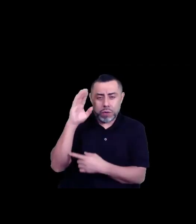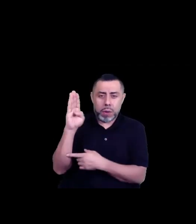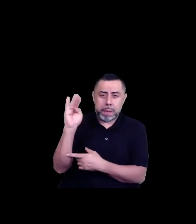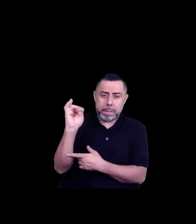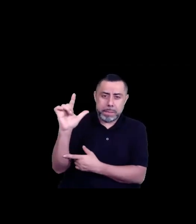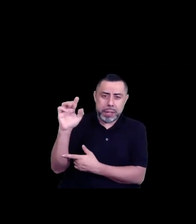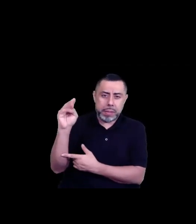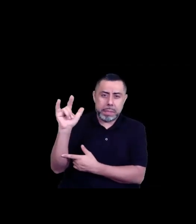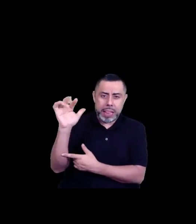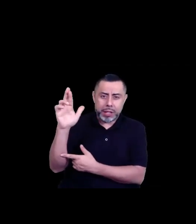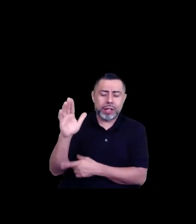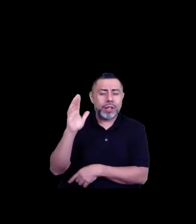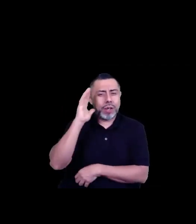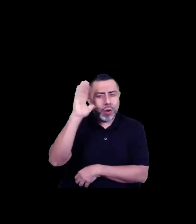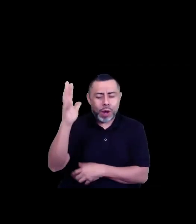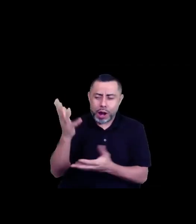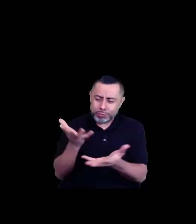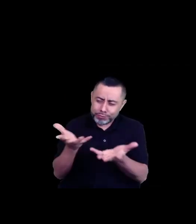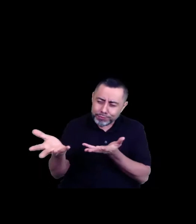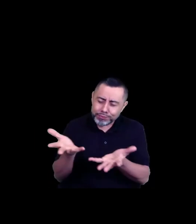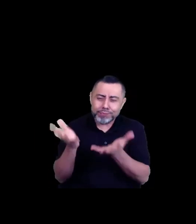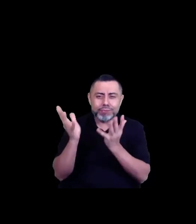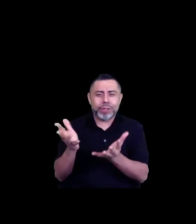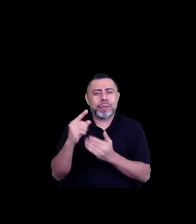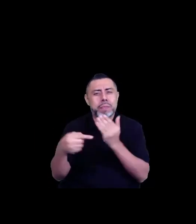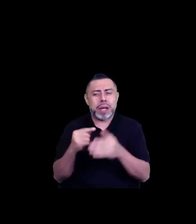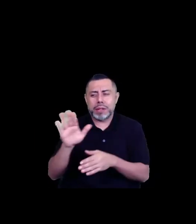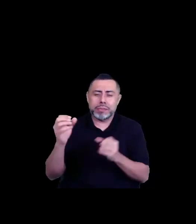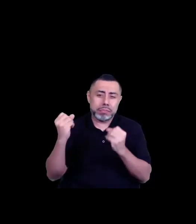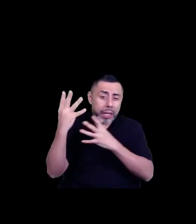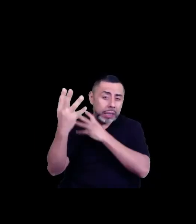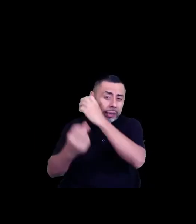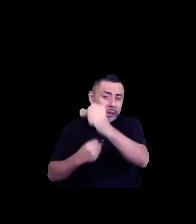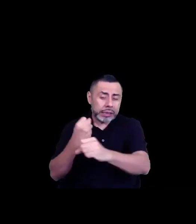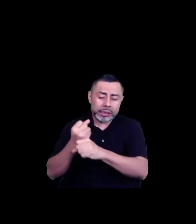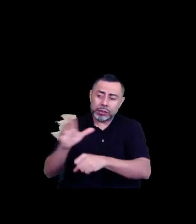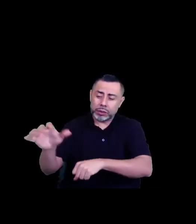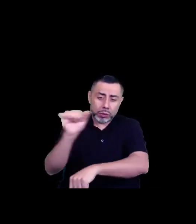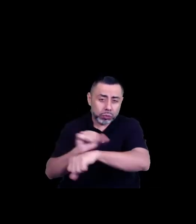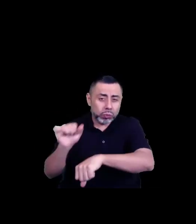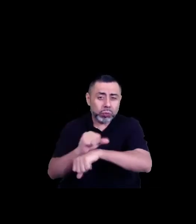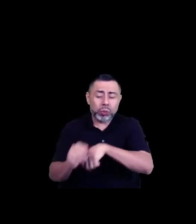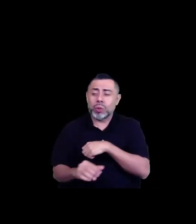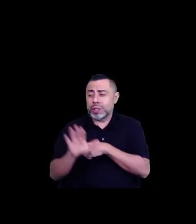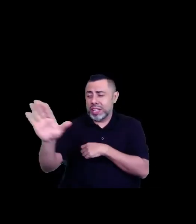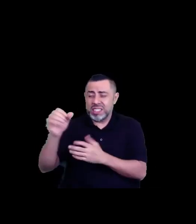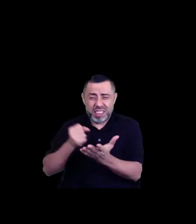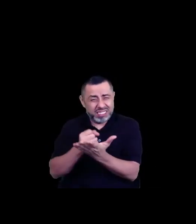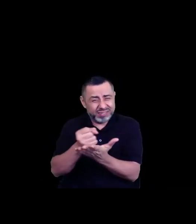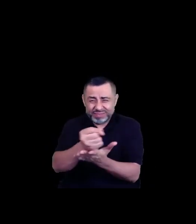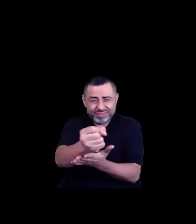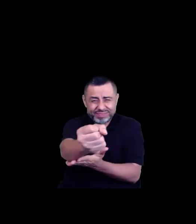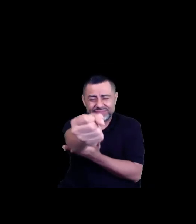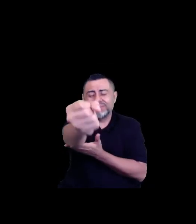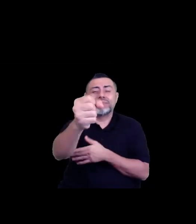all the years and the songs and the roads and trails that he's done for our Indigenous people to allow windows into our